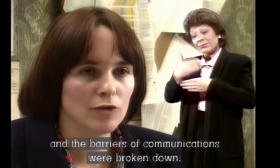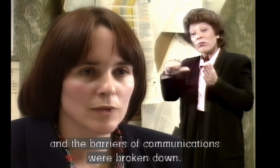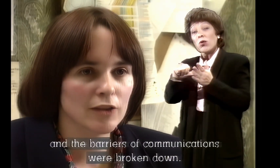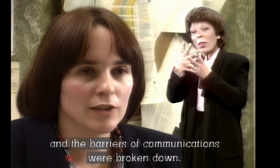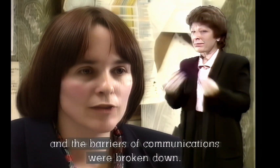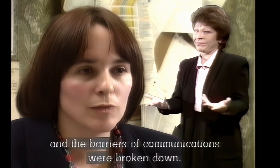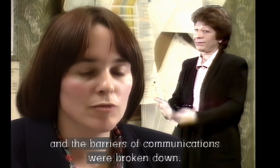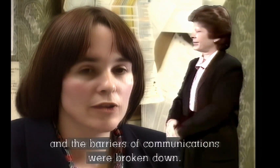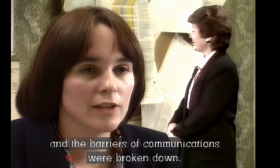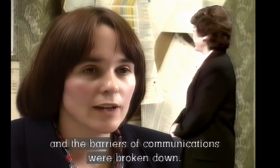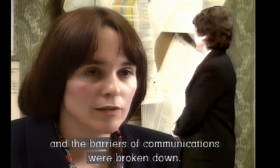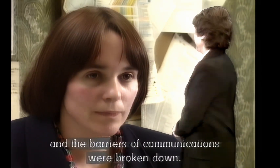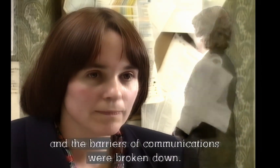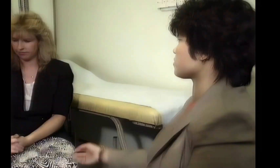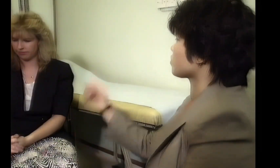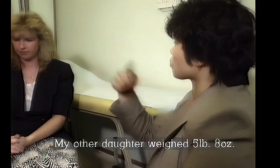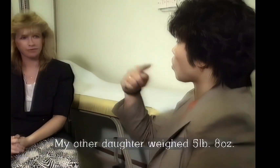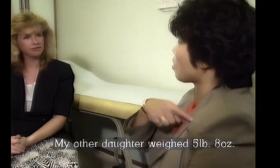so difficult, were broken down.